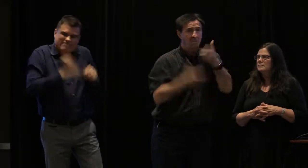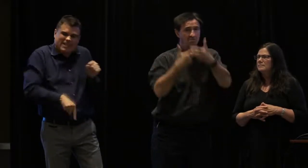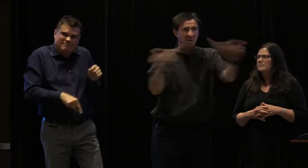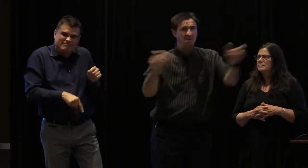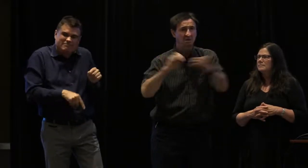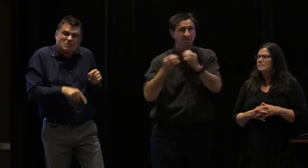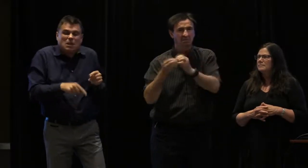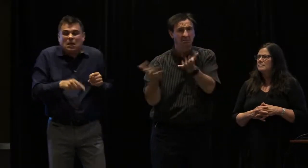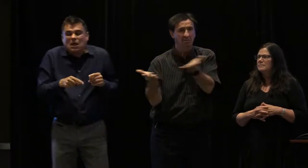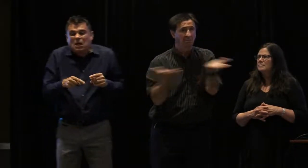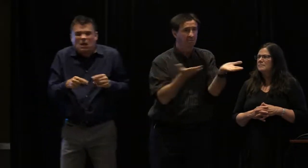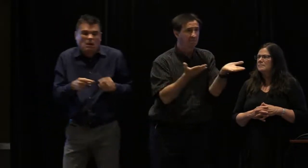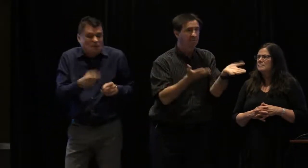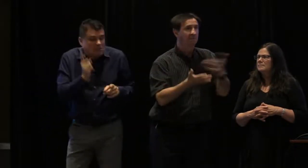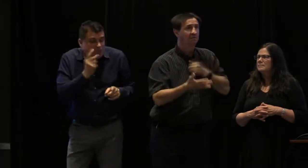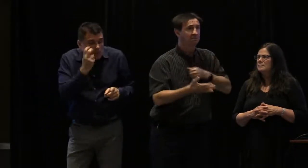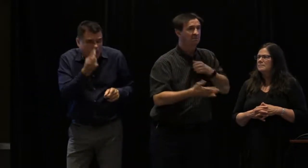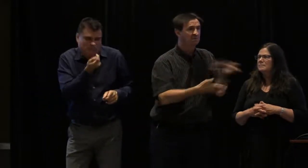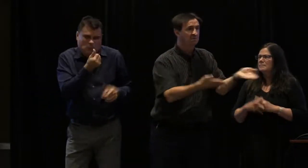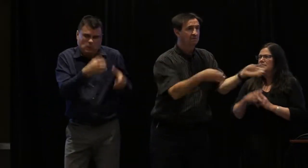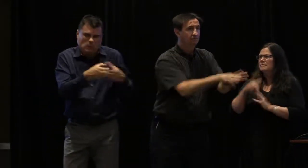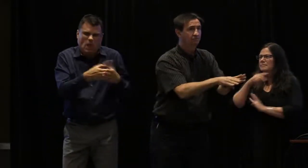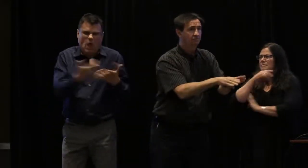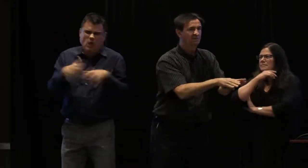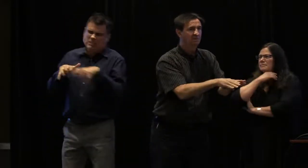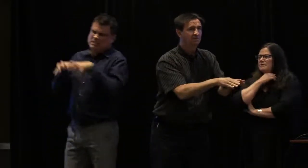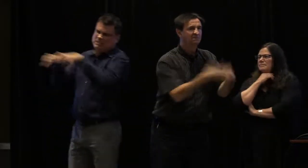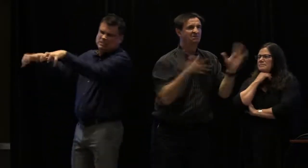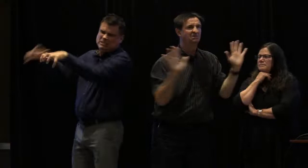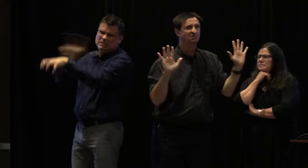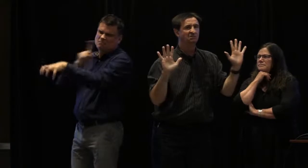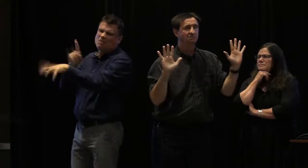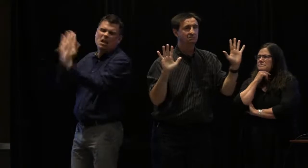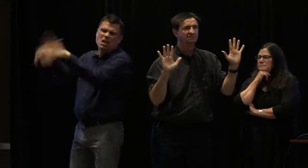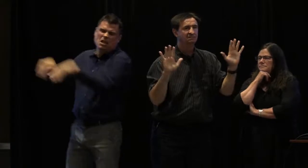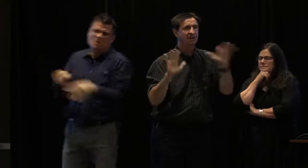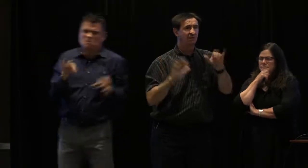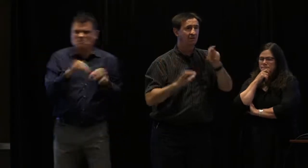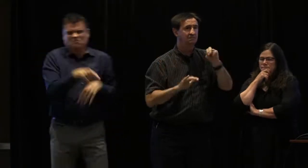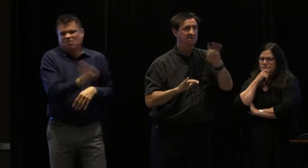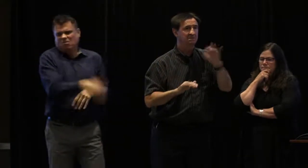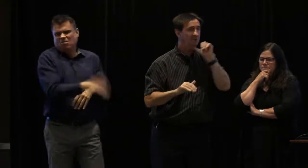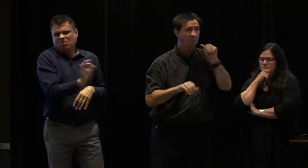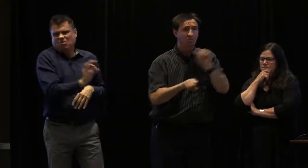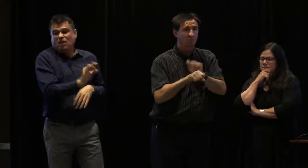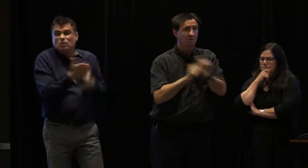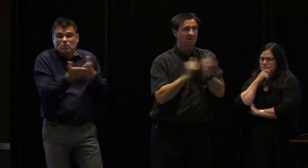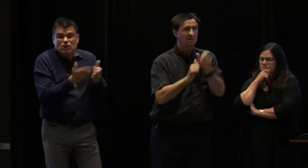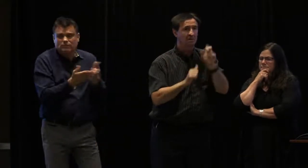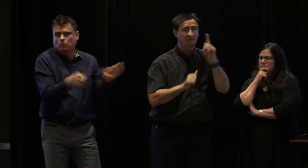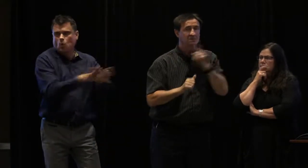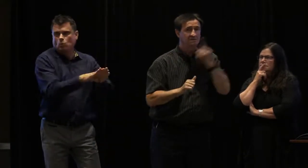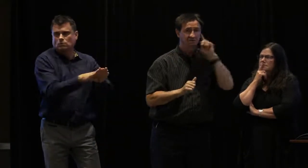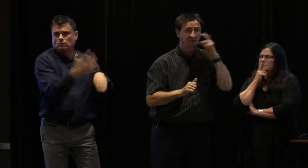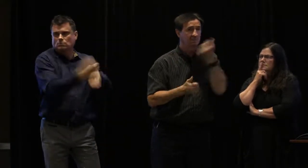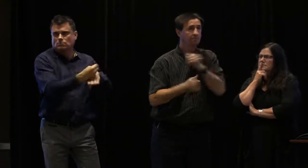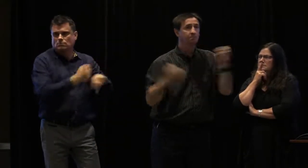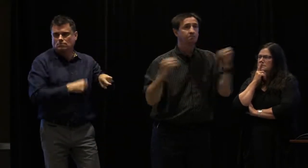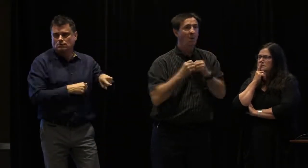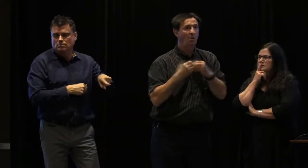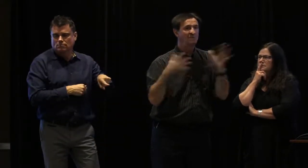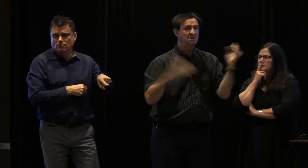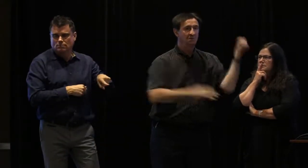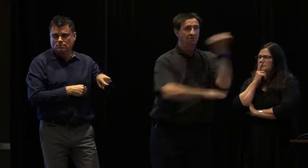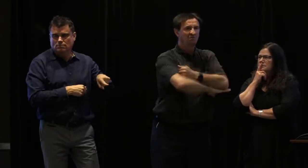individuals. CNIB has a huge mandate of people to take care of, and yet our committee ended up